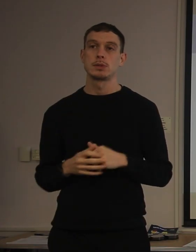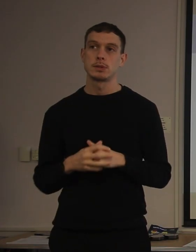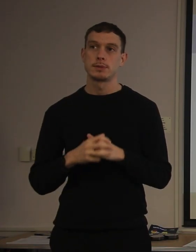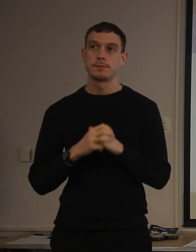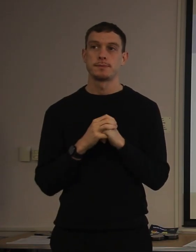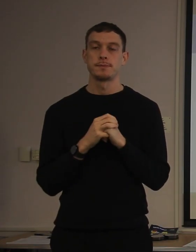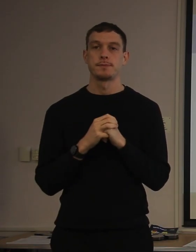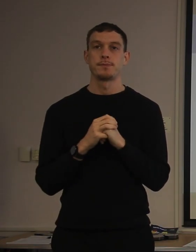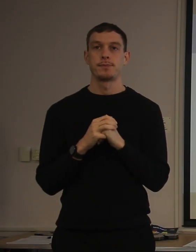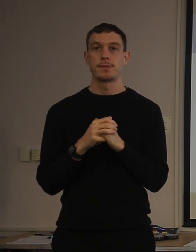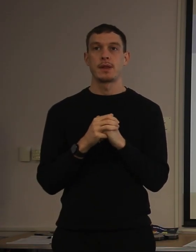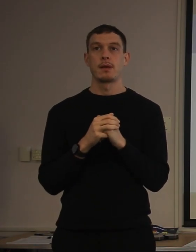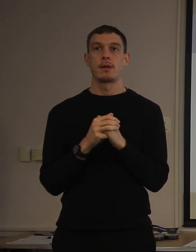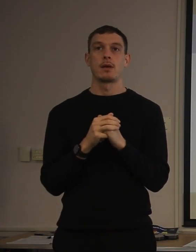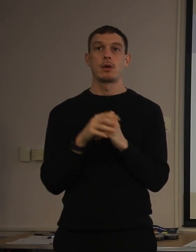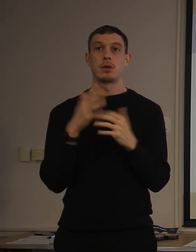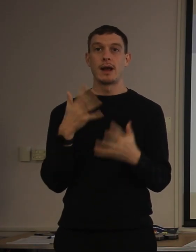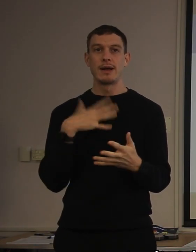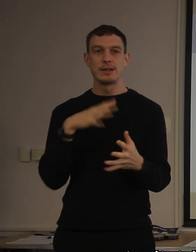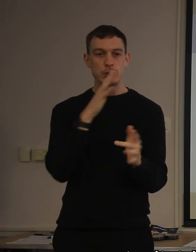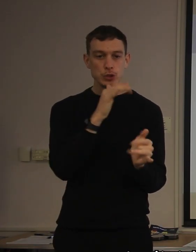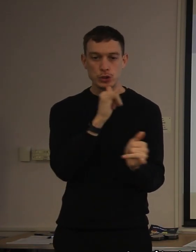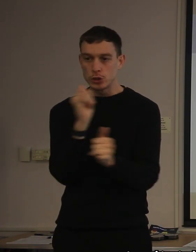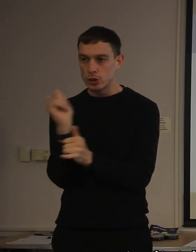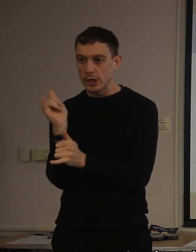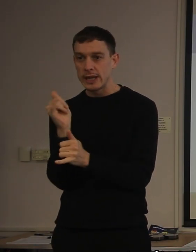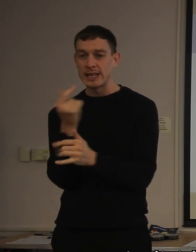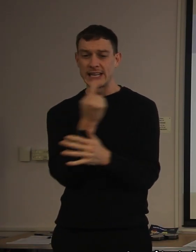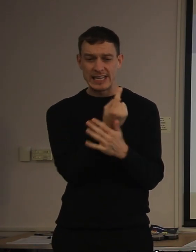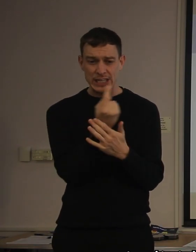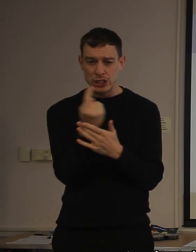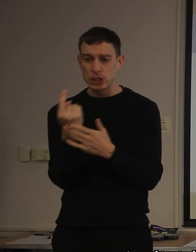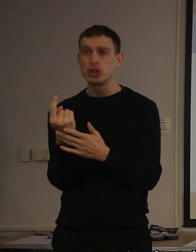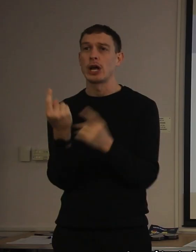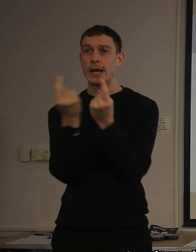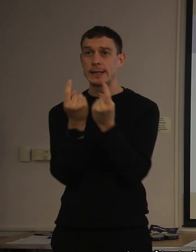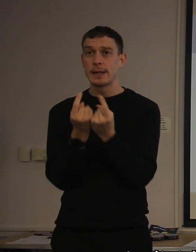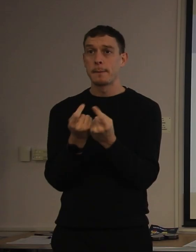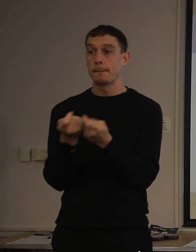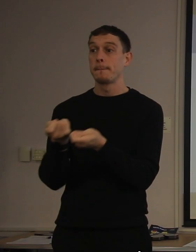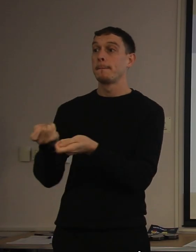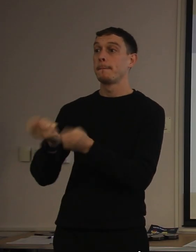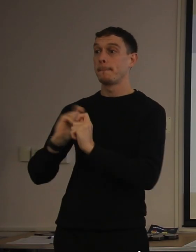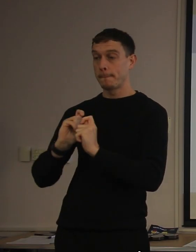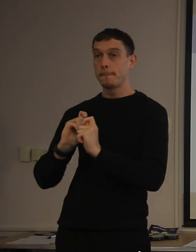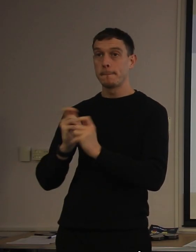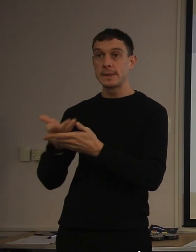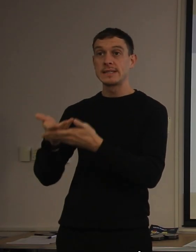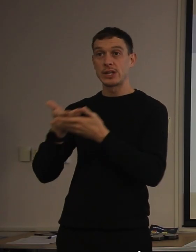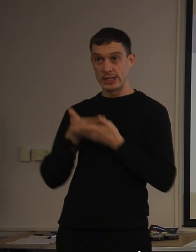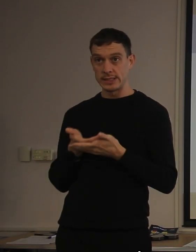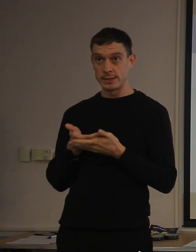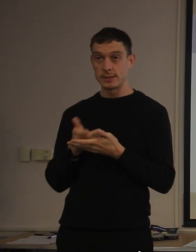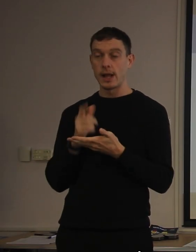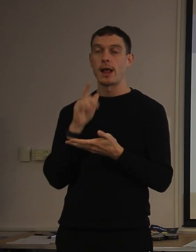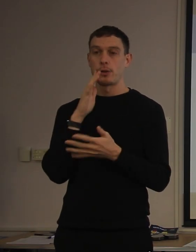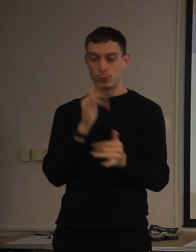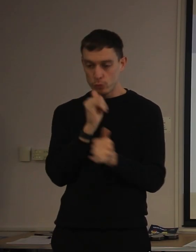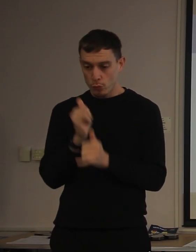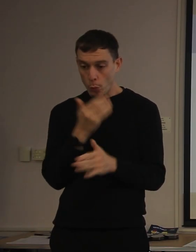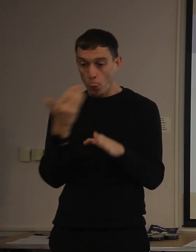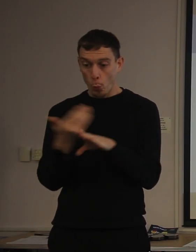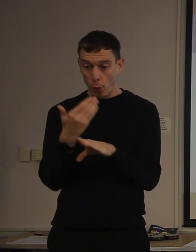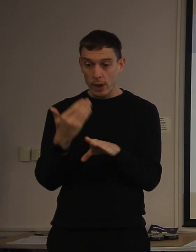we have to physically check each individual item that gets donated to us, make sure it works properly and make sure